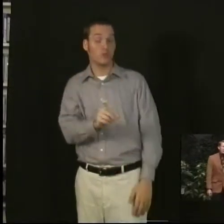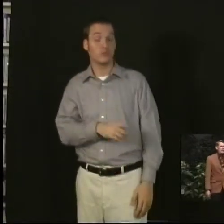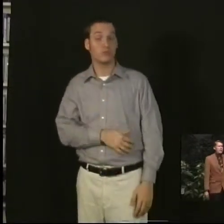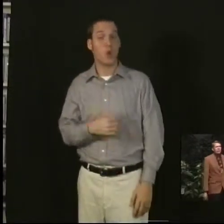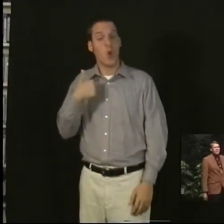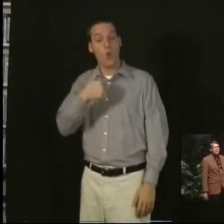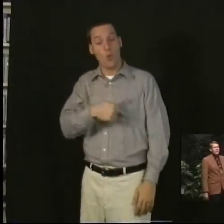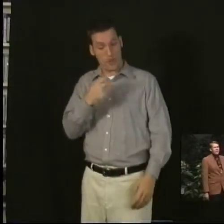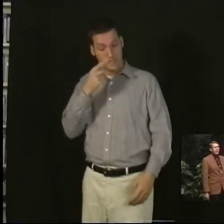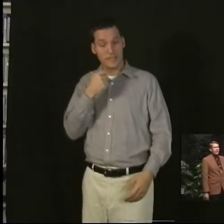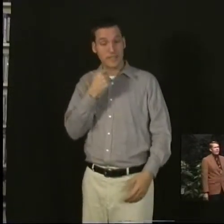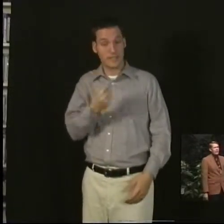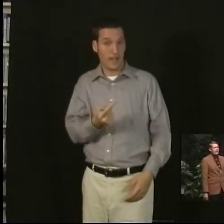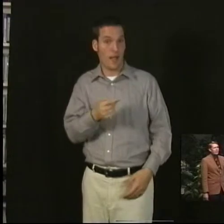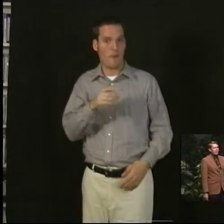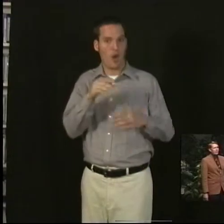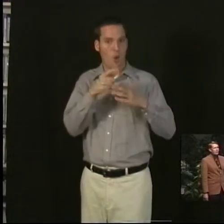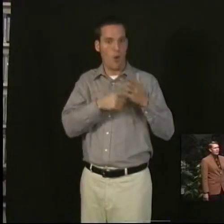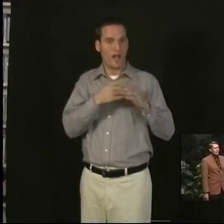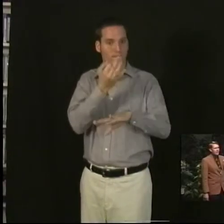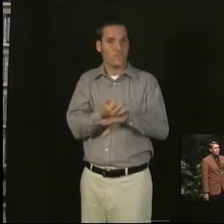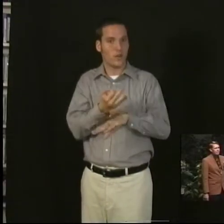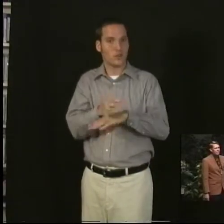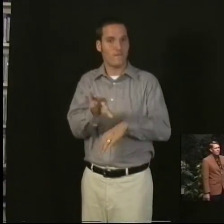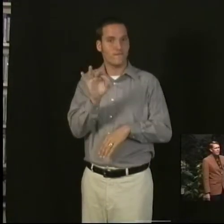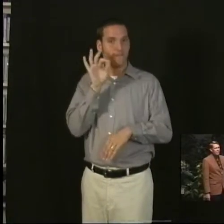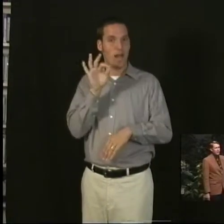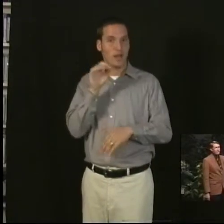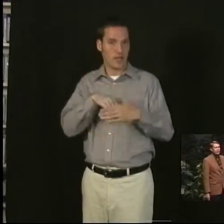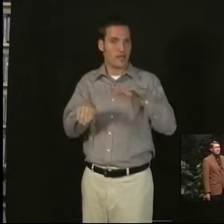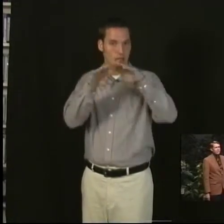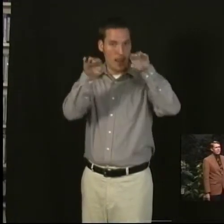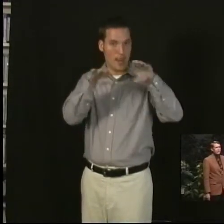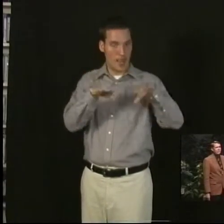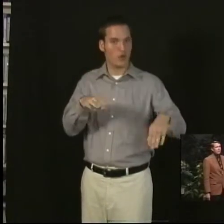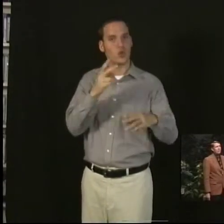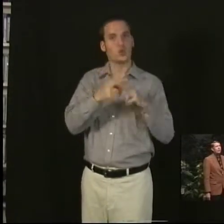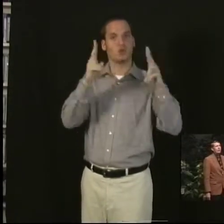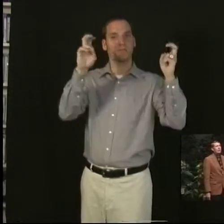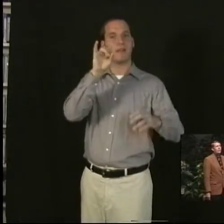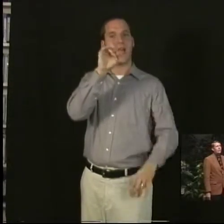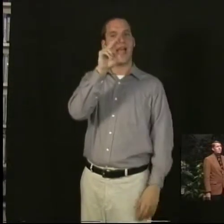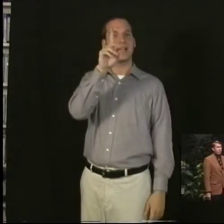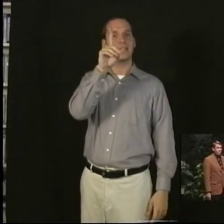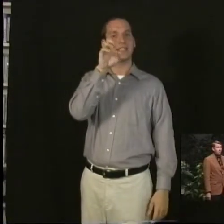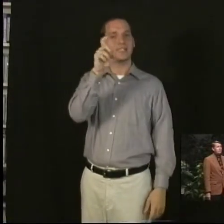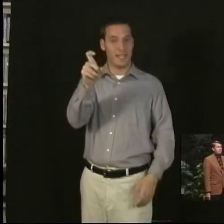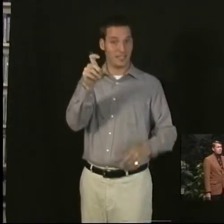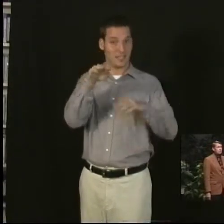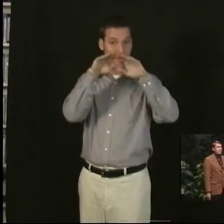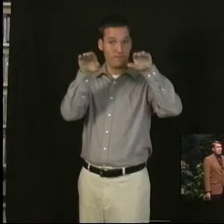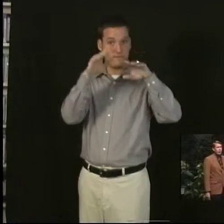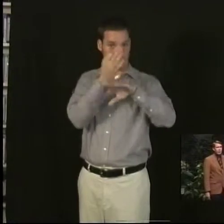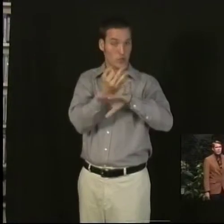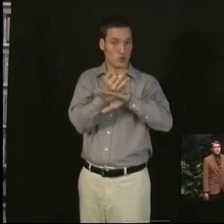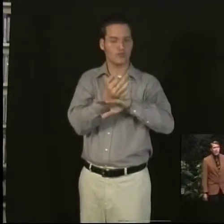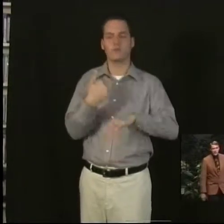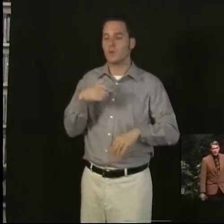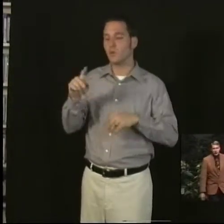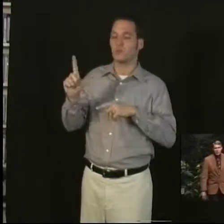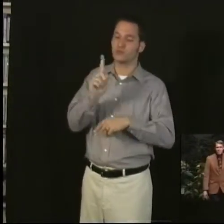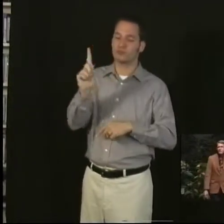said, "We tell how old these layers are by what kinds of fossils are found in them. They're called index fossils." She said, "Okay." We walked around the